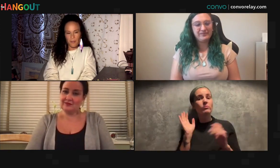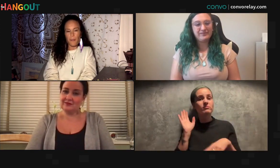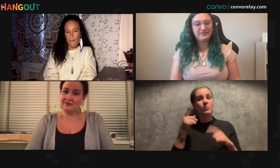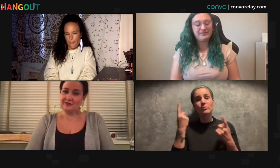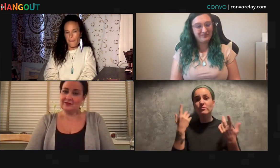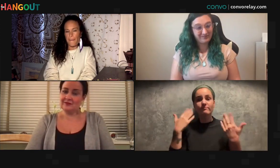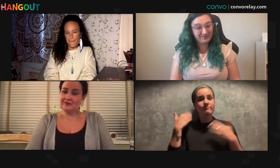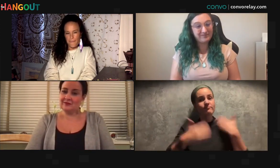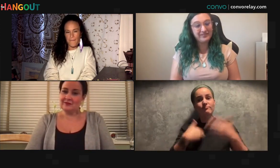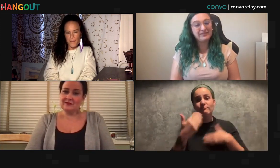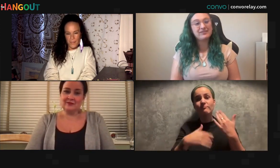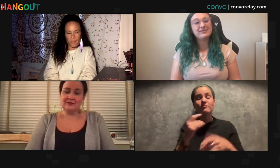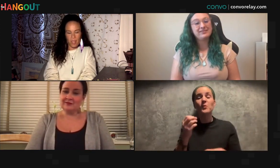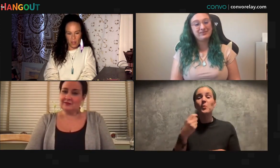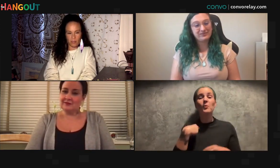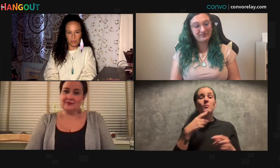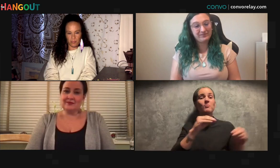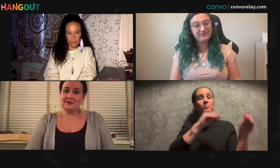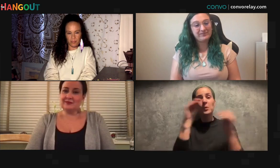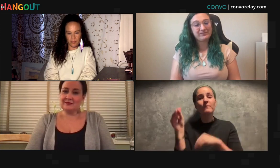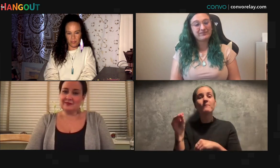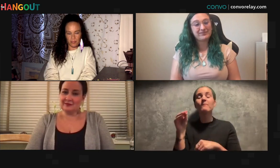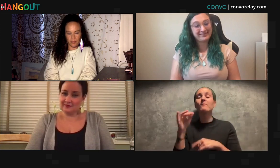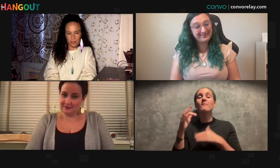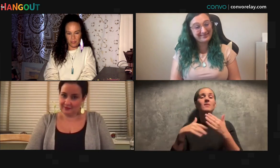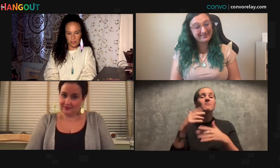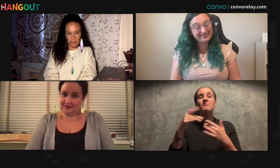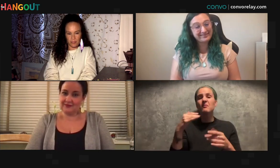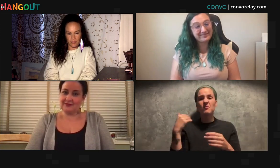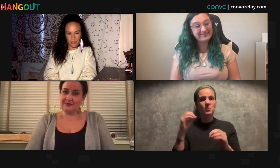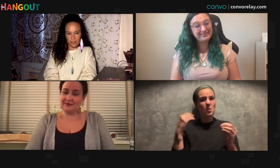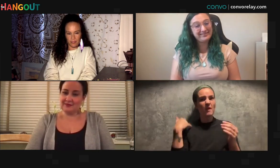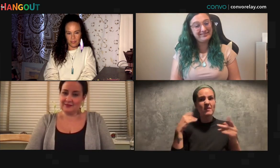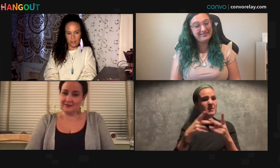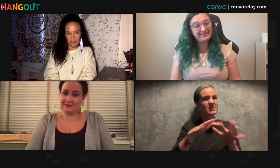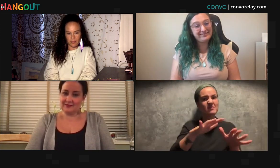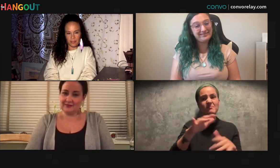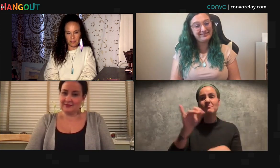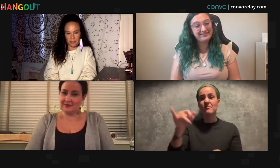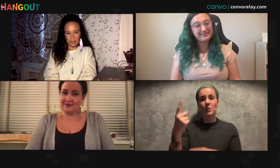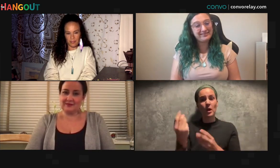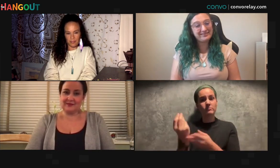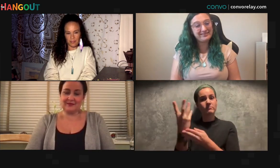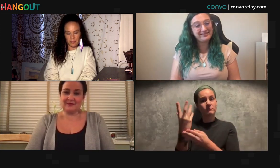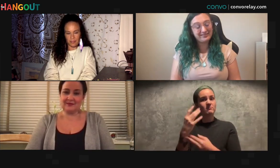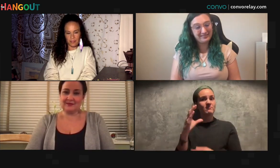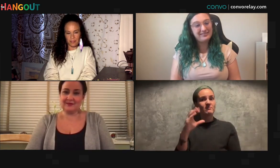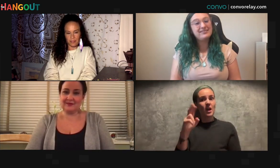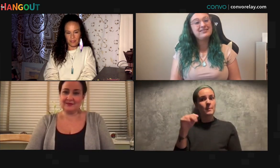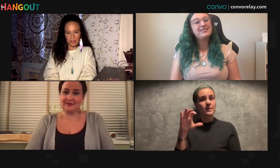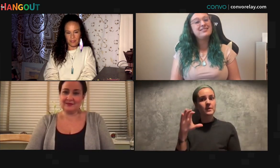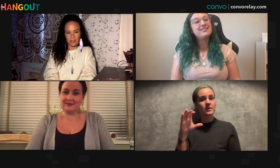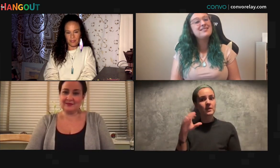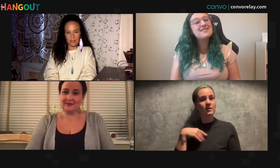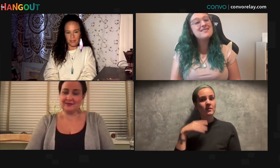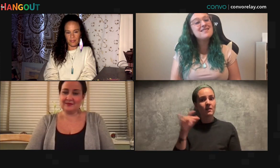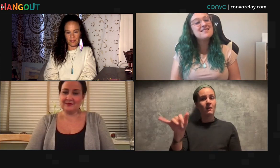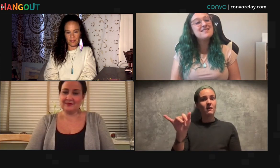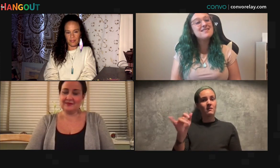want to do, but just letting yourself go and get into it. So I remember I moved and I had nothing to do.